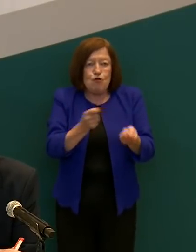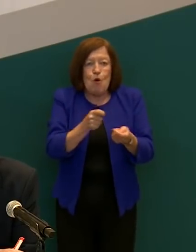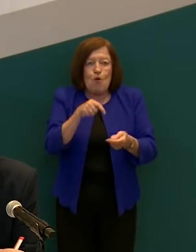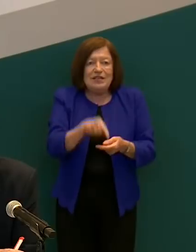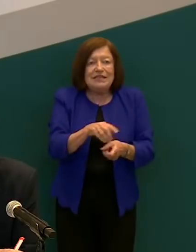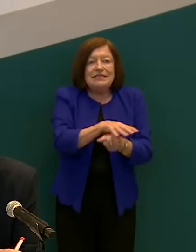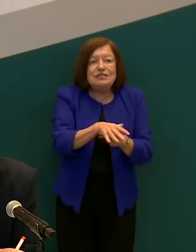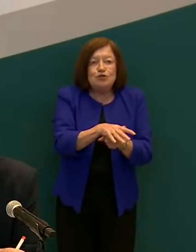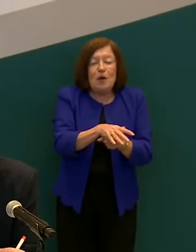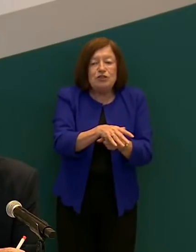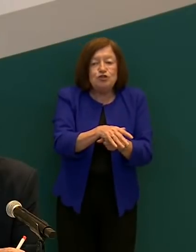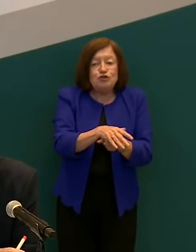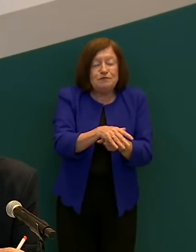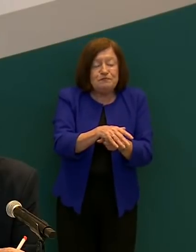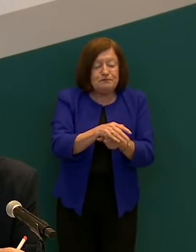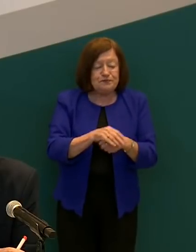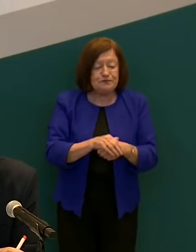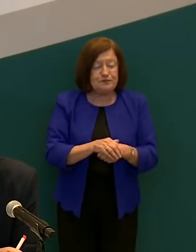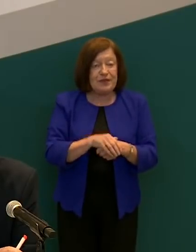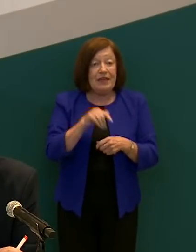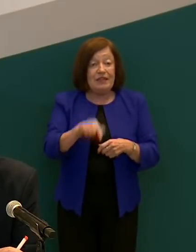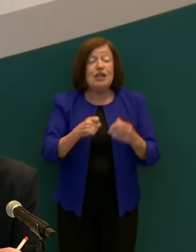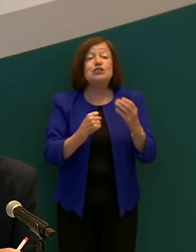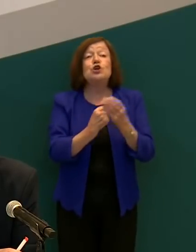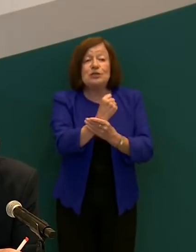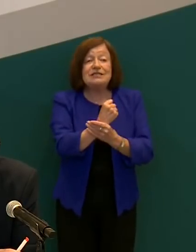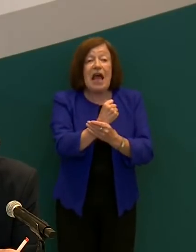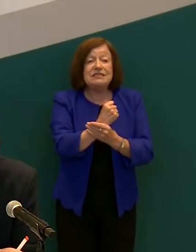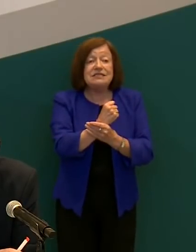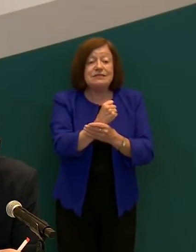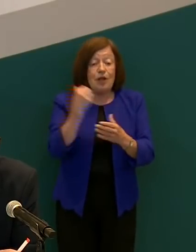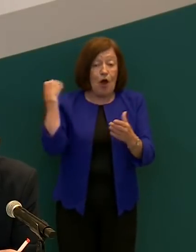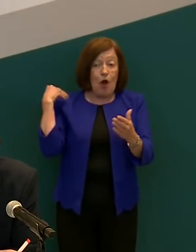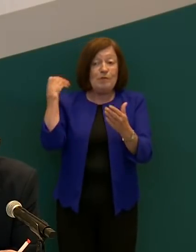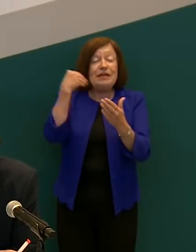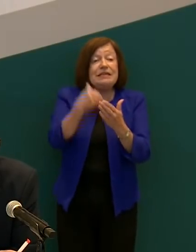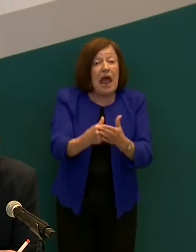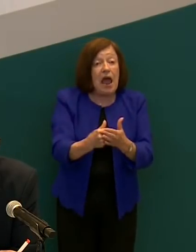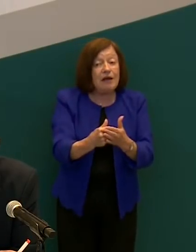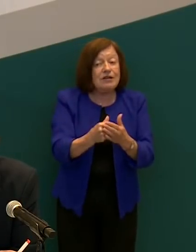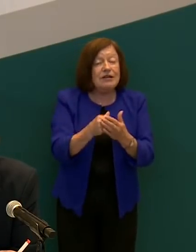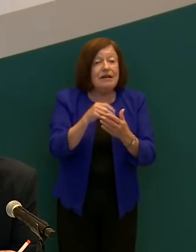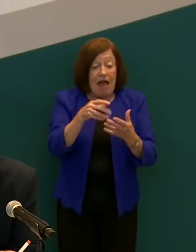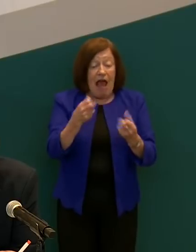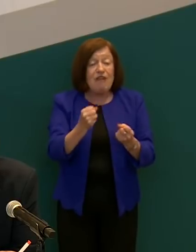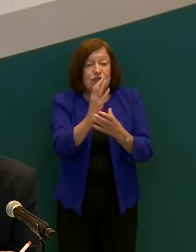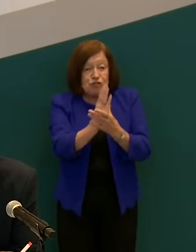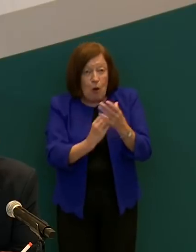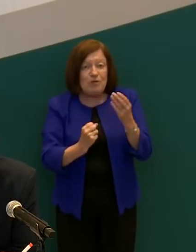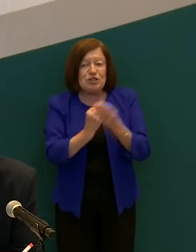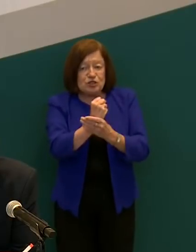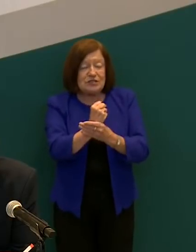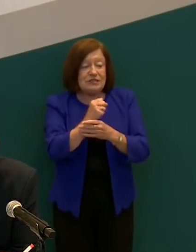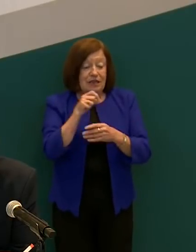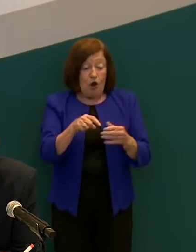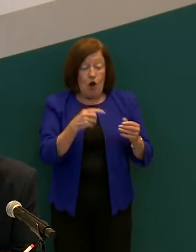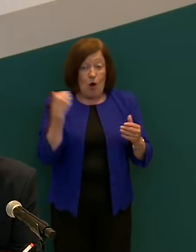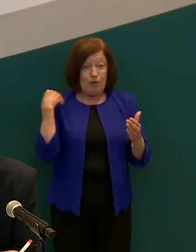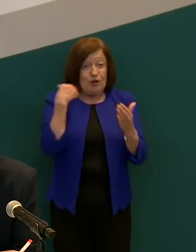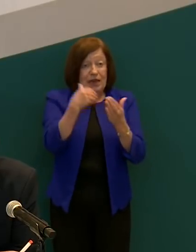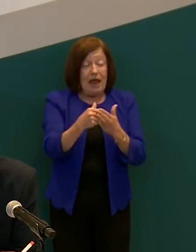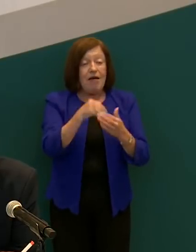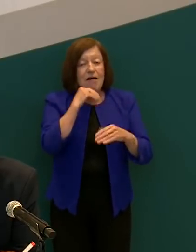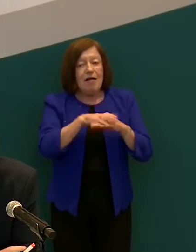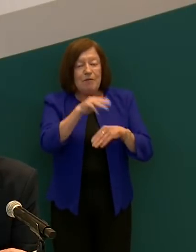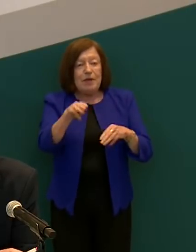Ultimately, the success, insofar as there has been success in relation to this to date, has been